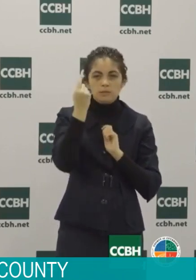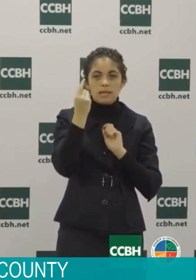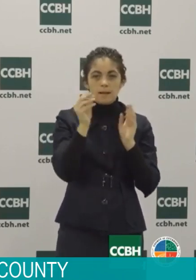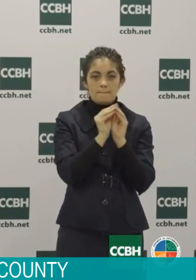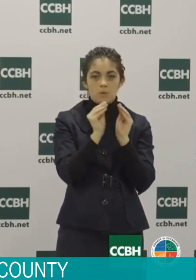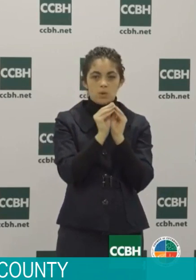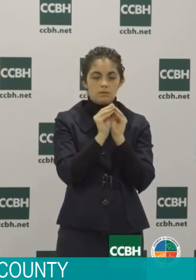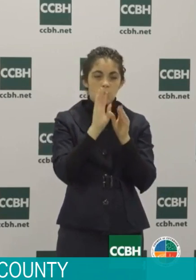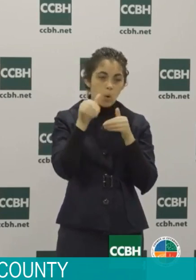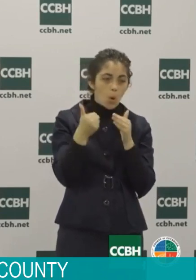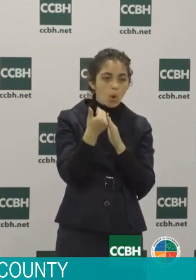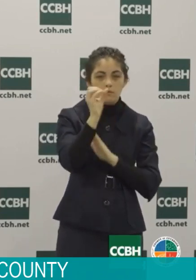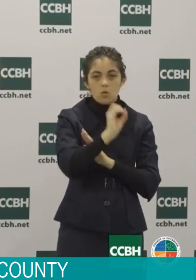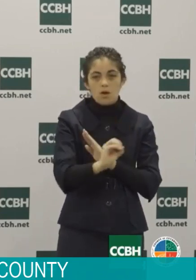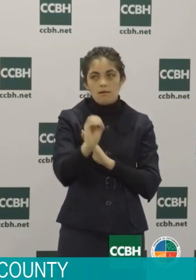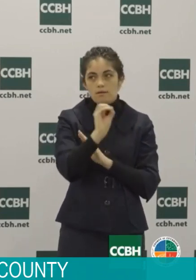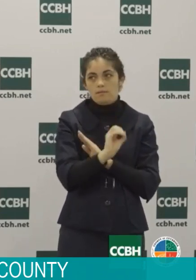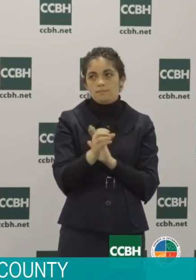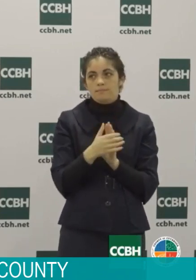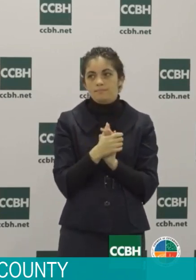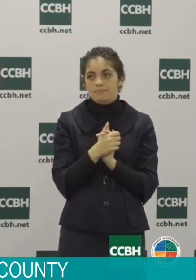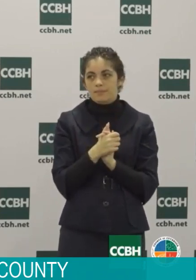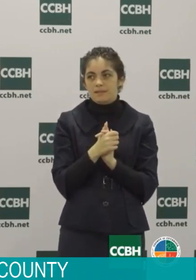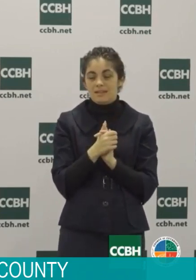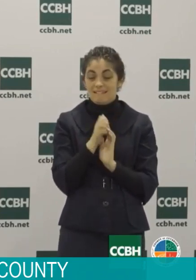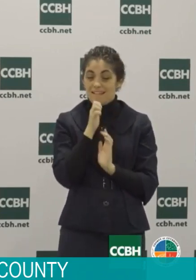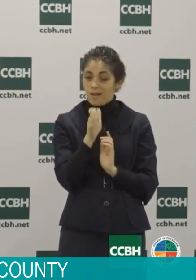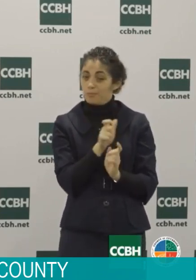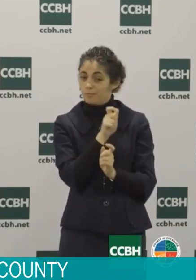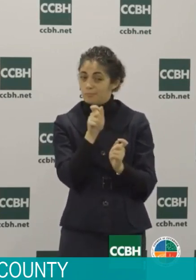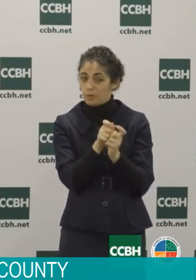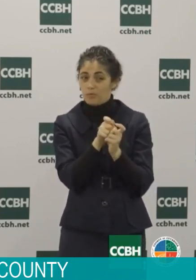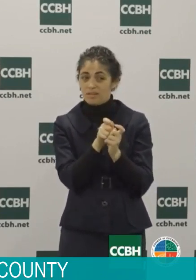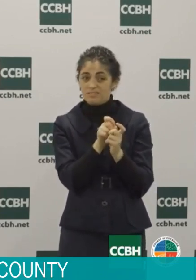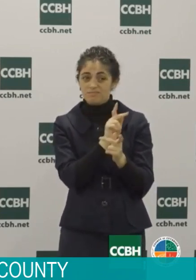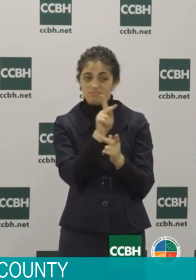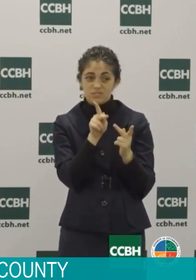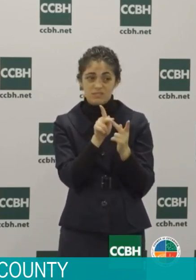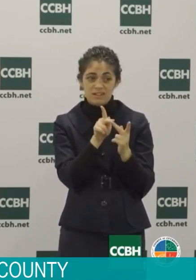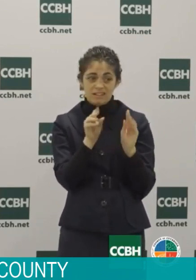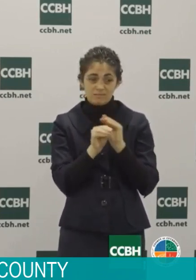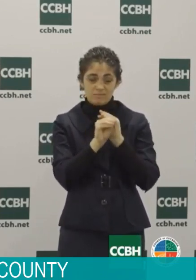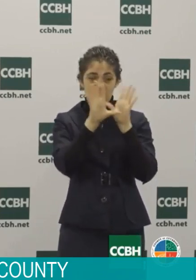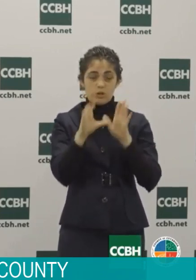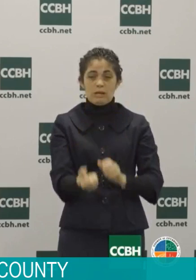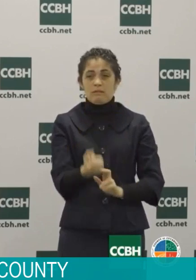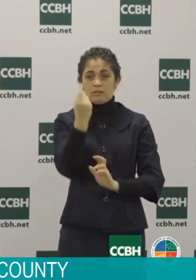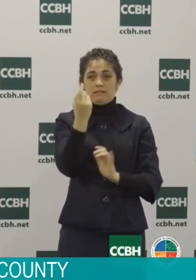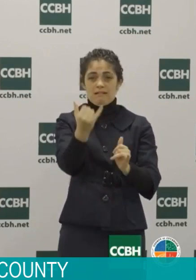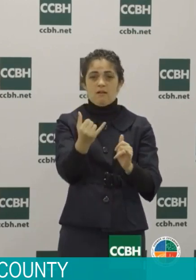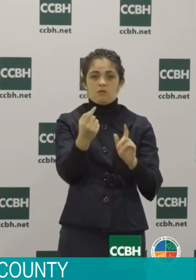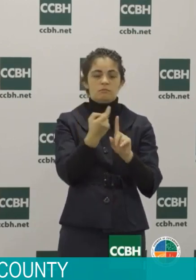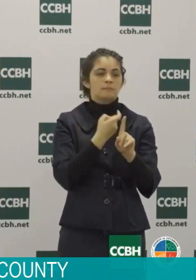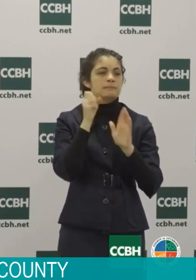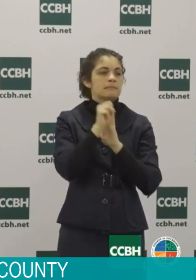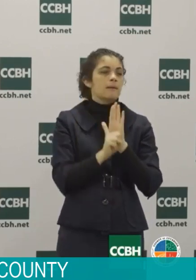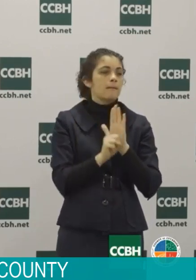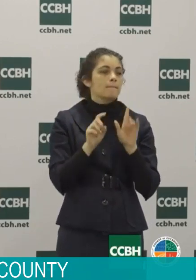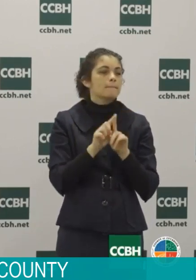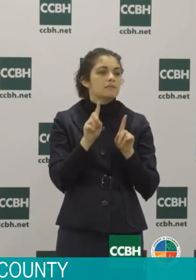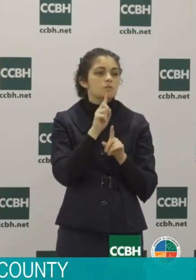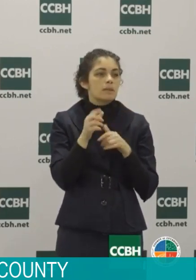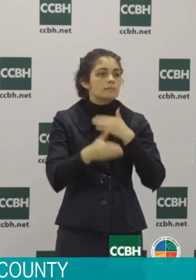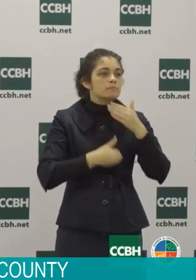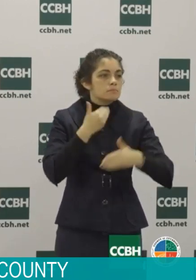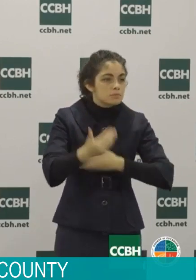seeking, even as we don't have perfect clarity in the guidance from the state. So this is it's an